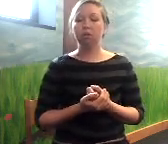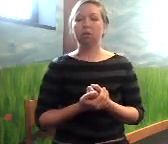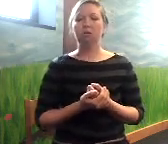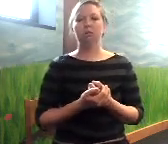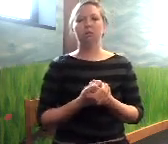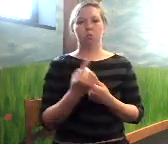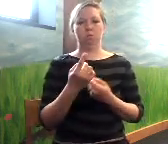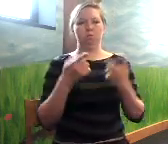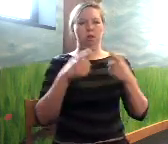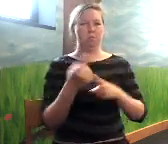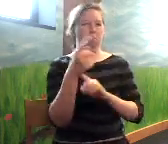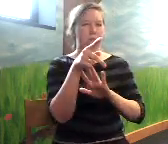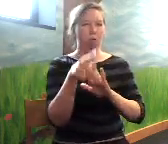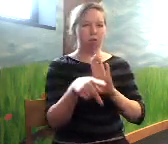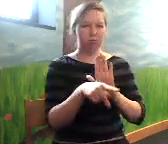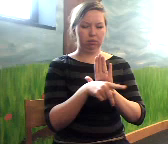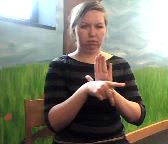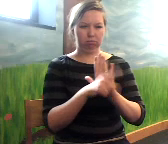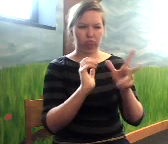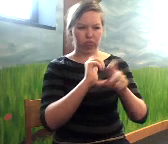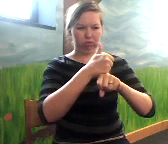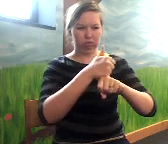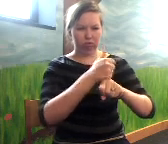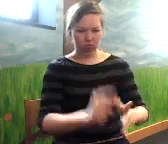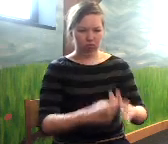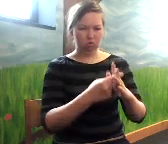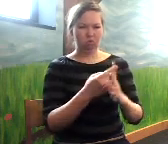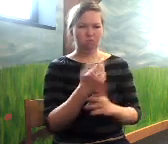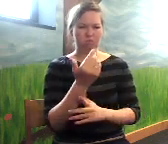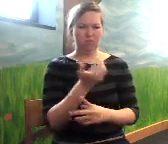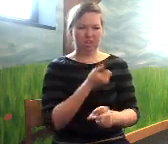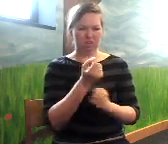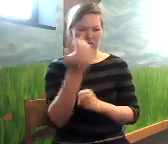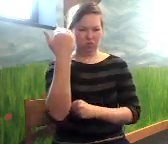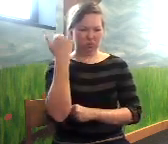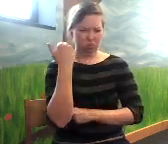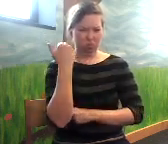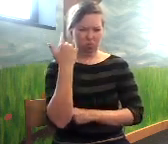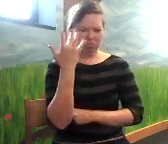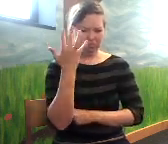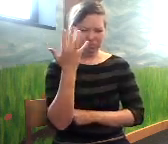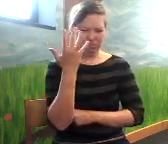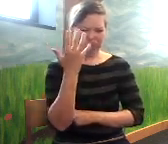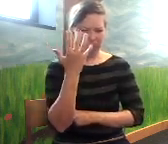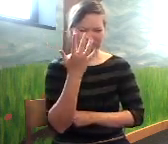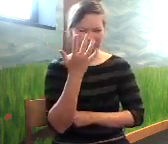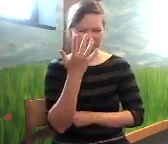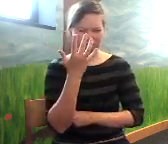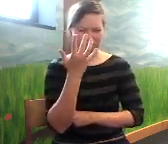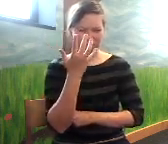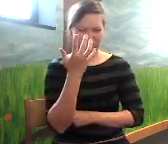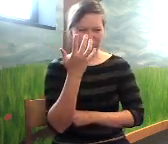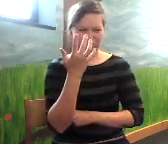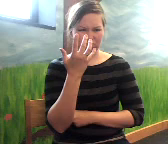American servicemen were rounding up villagers and taking out safe zones. And the idea was that they would protect